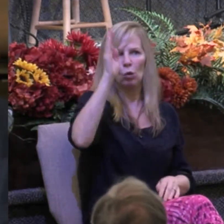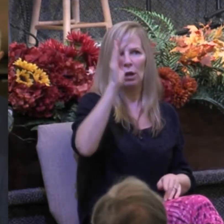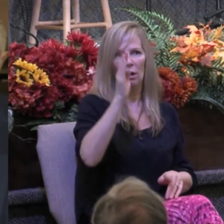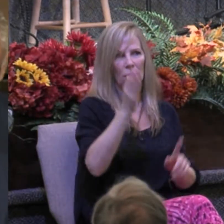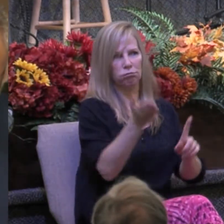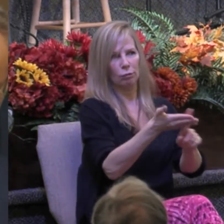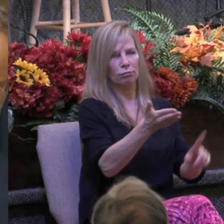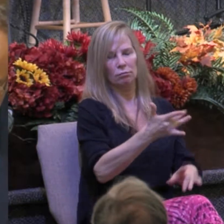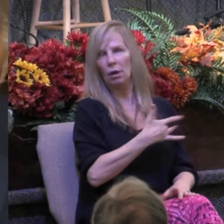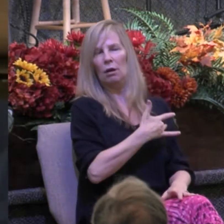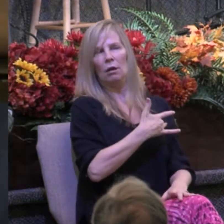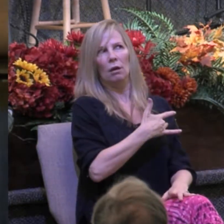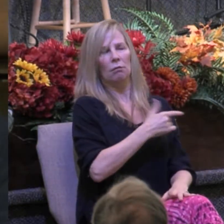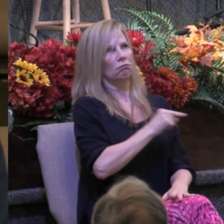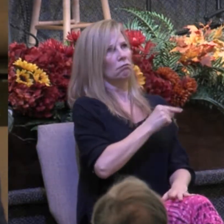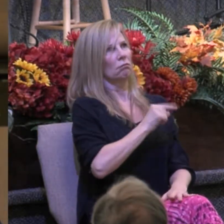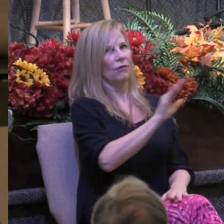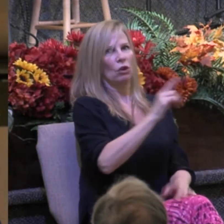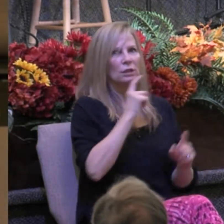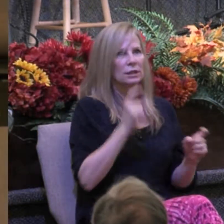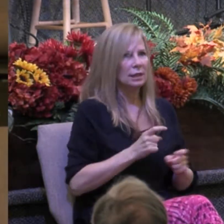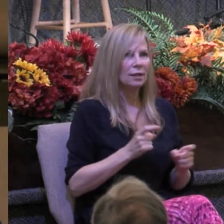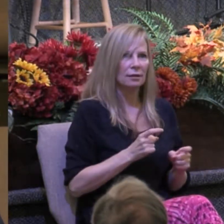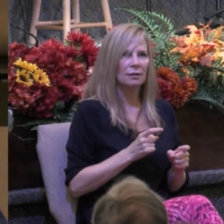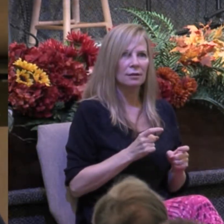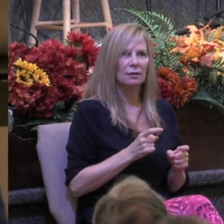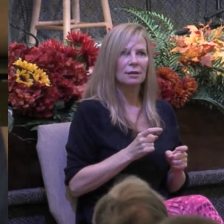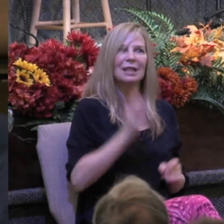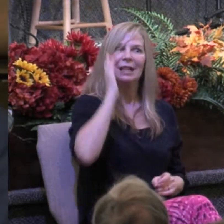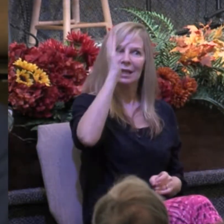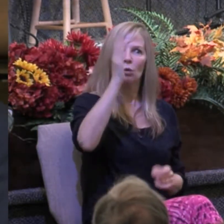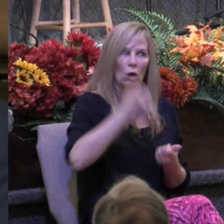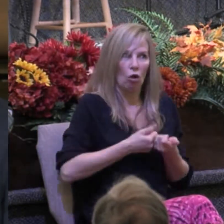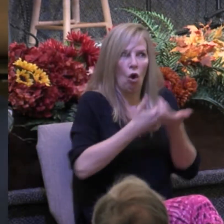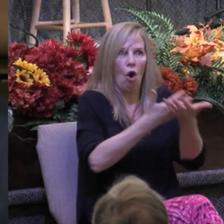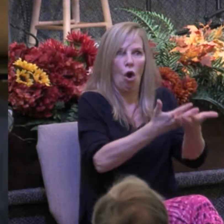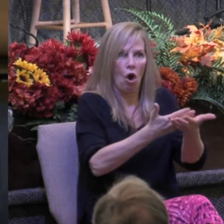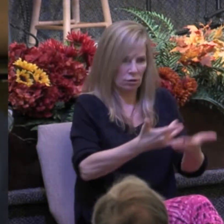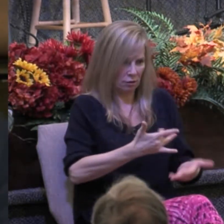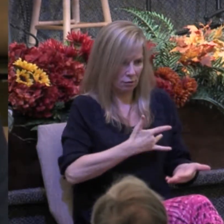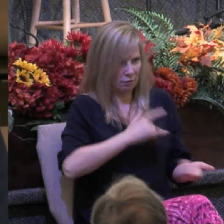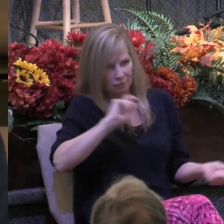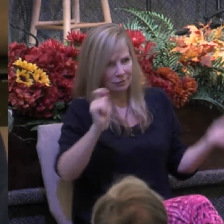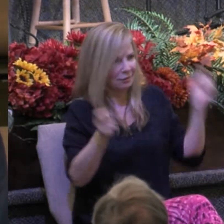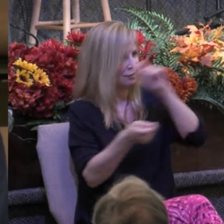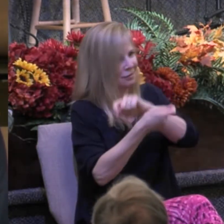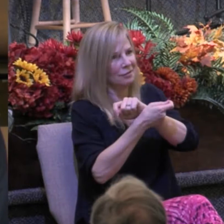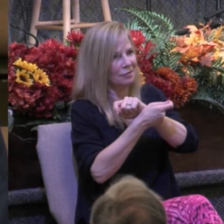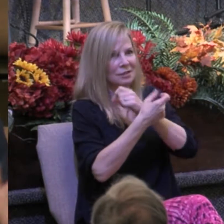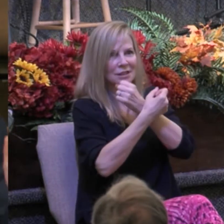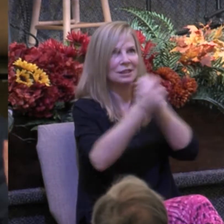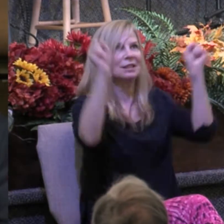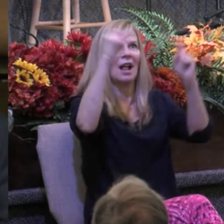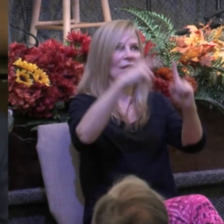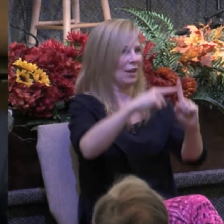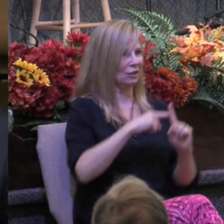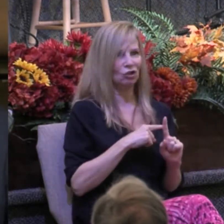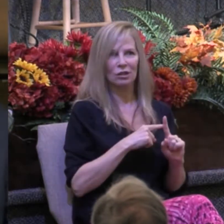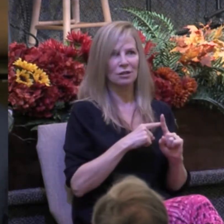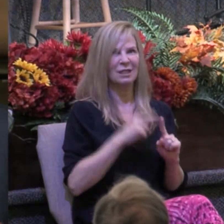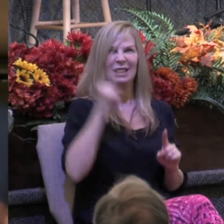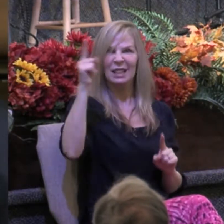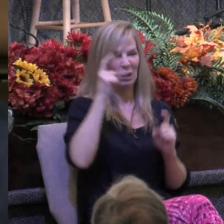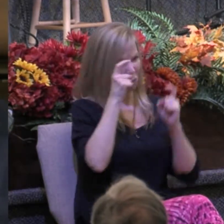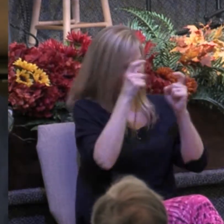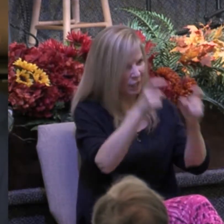people of their sin. He will be the one who will bring about regeneration and salvation. He will be the one who will give them boldness